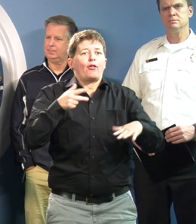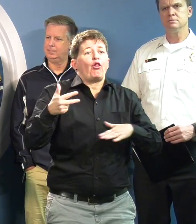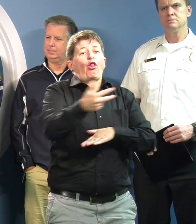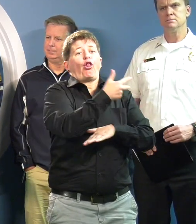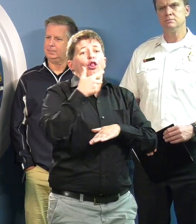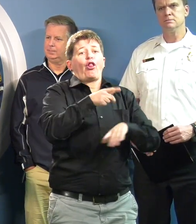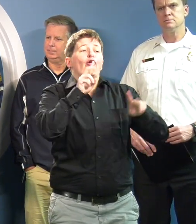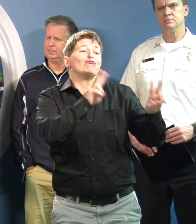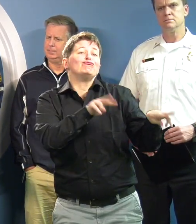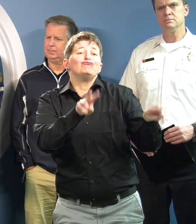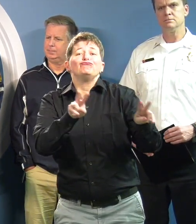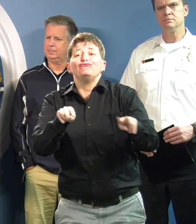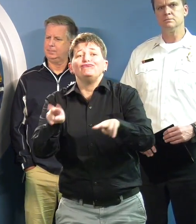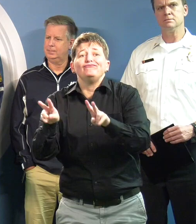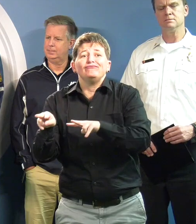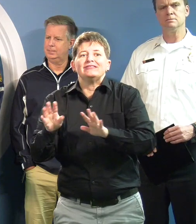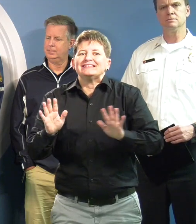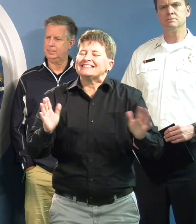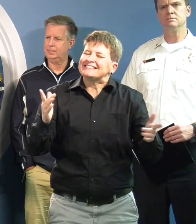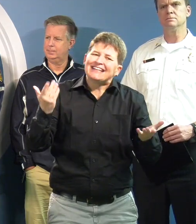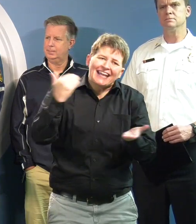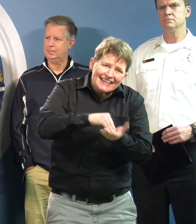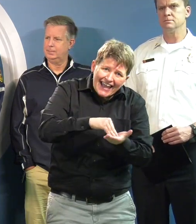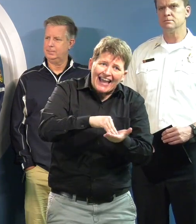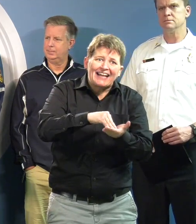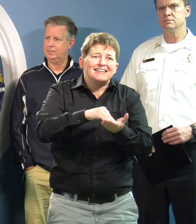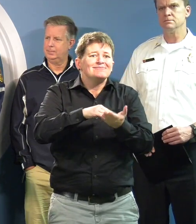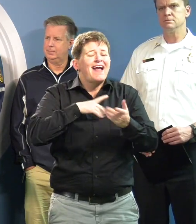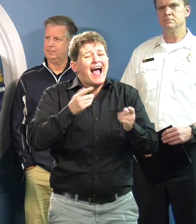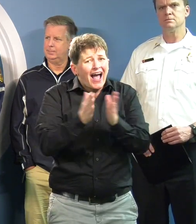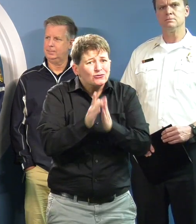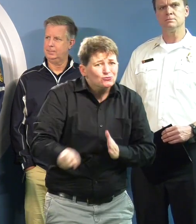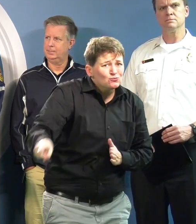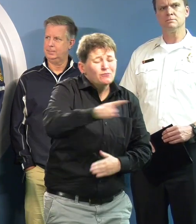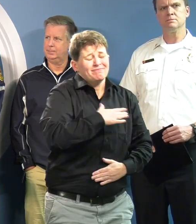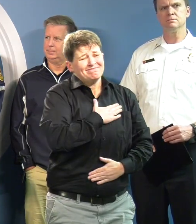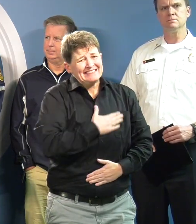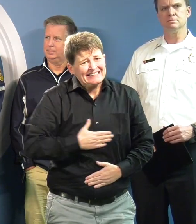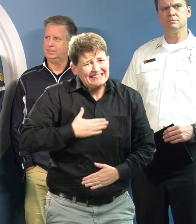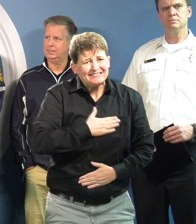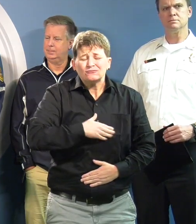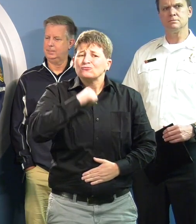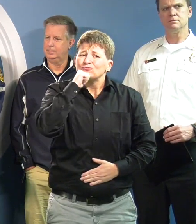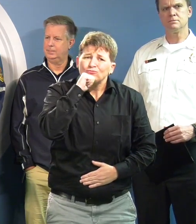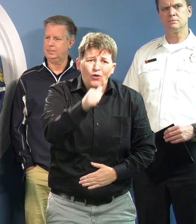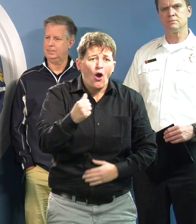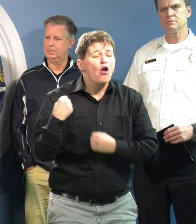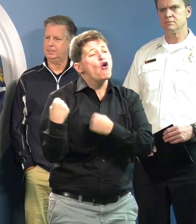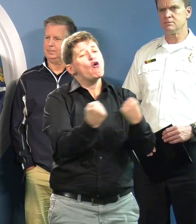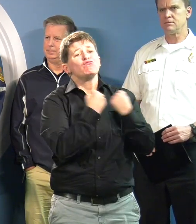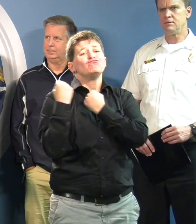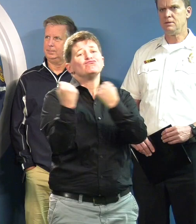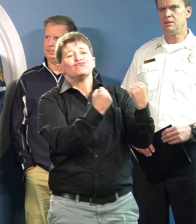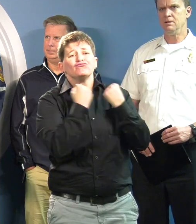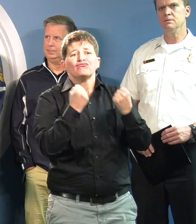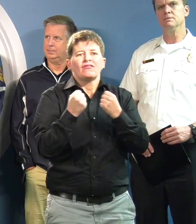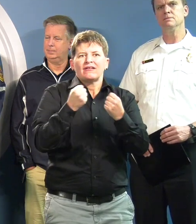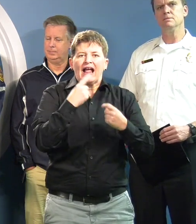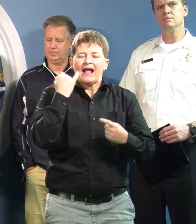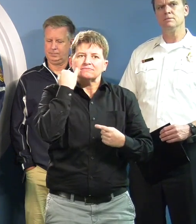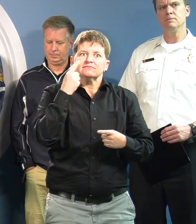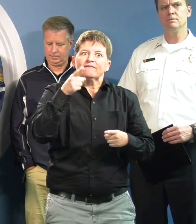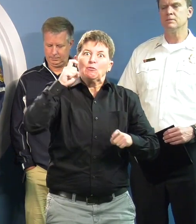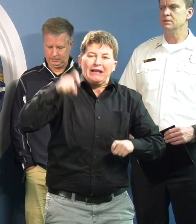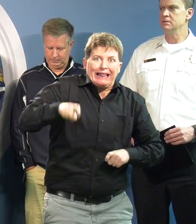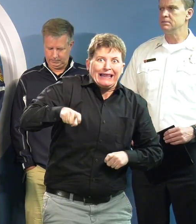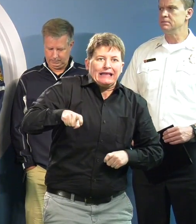damage. I'm once again asking people to please do not do that. Do not be on the roads unless you absolutely need to. If you live at the